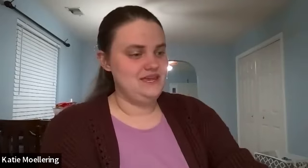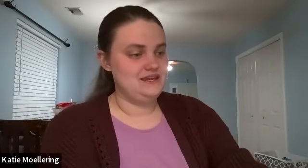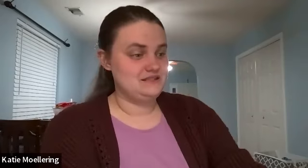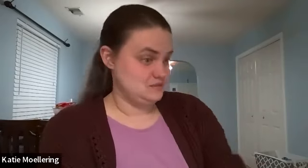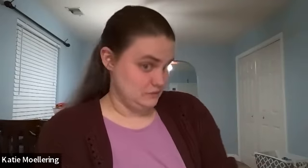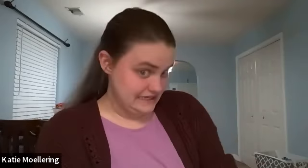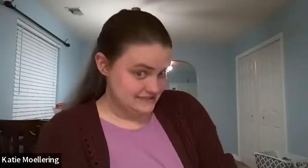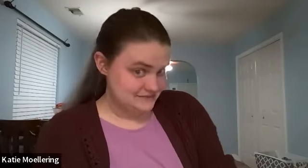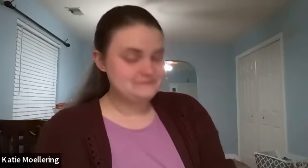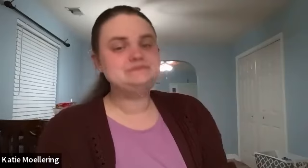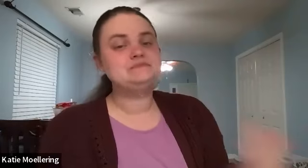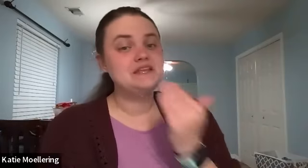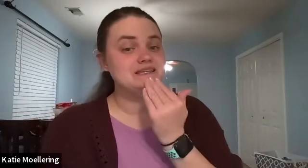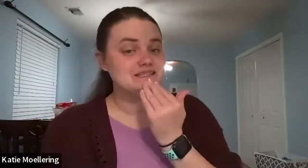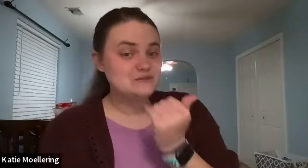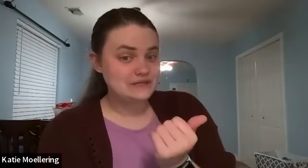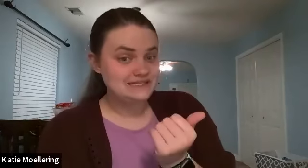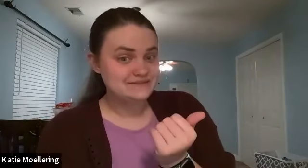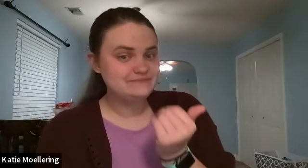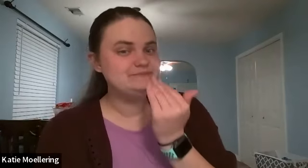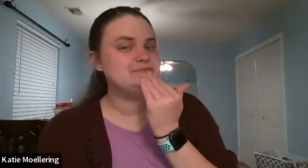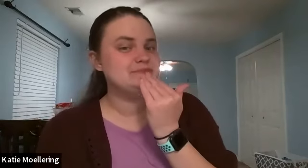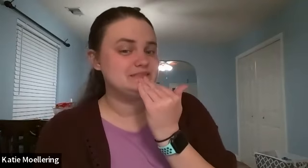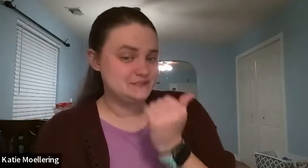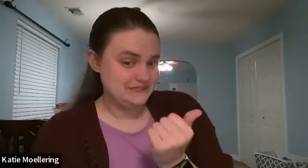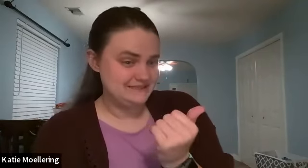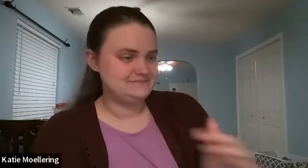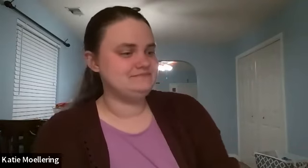Then sweet, sweet, sweet.